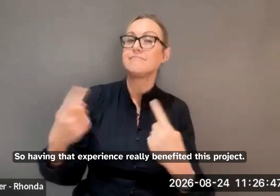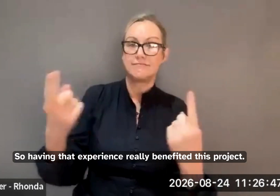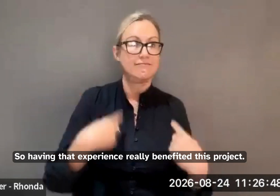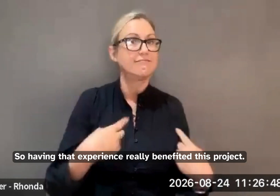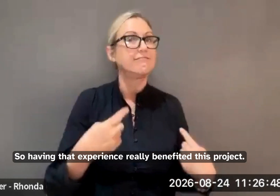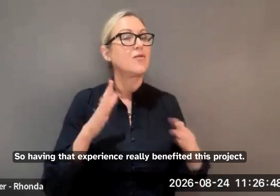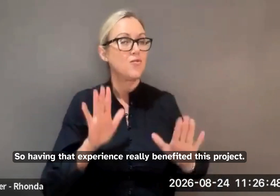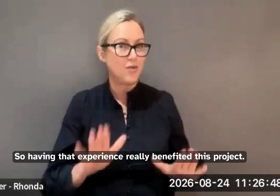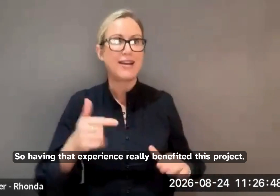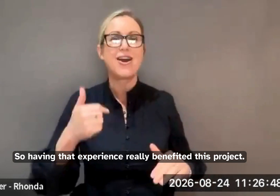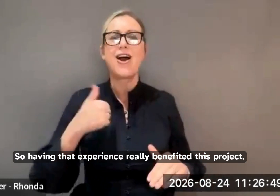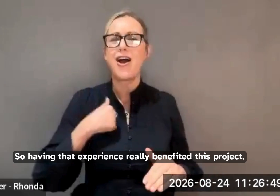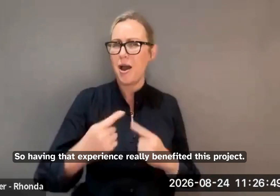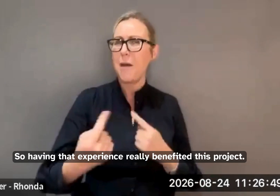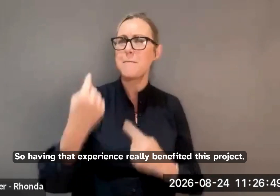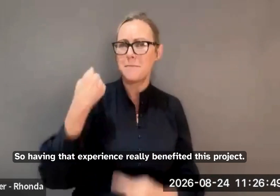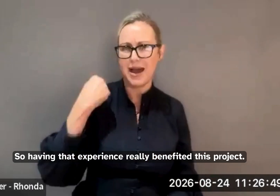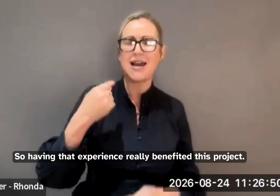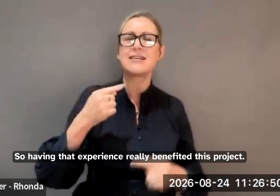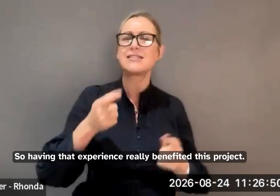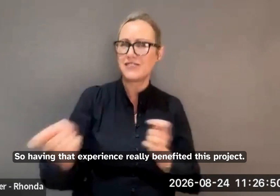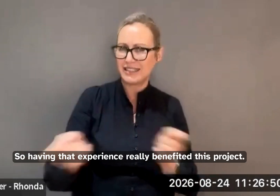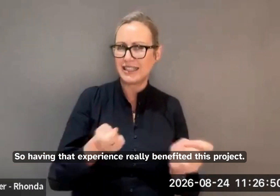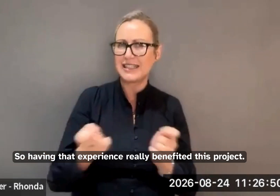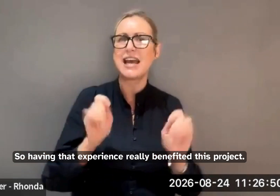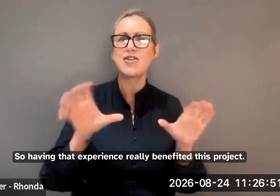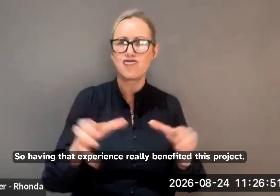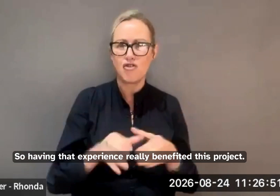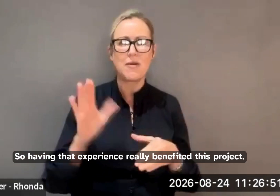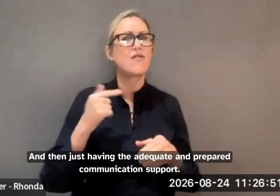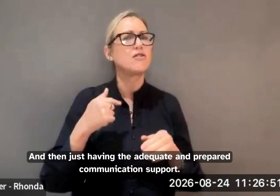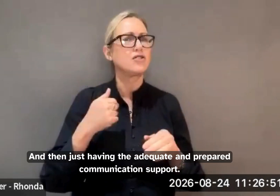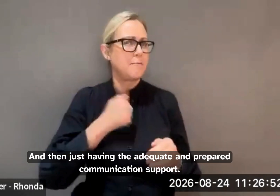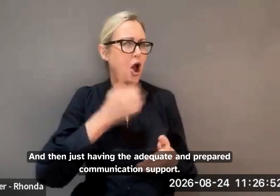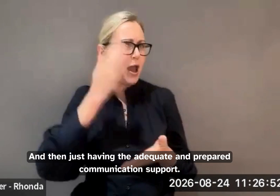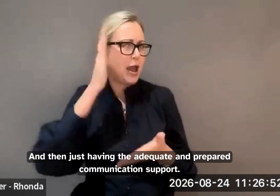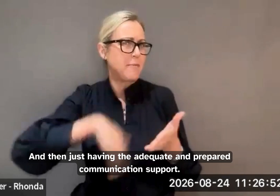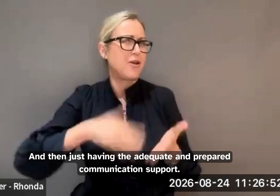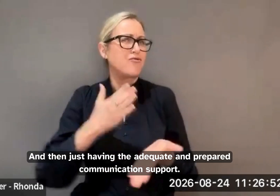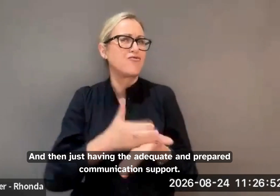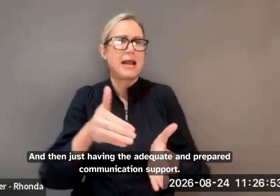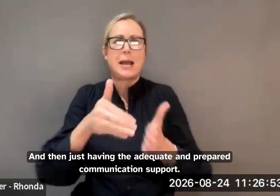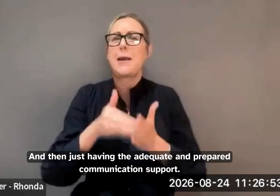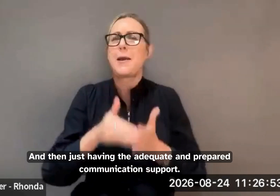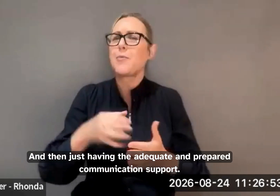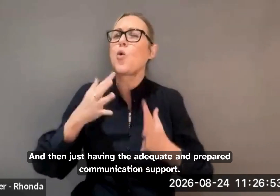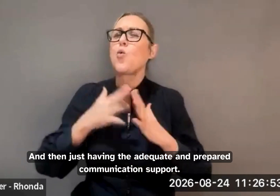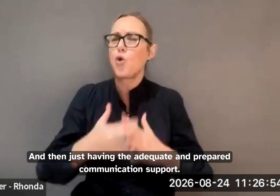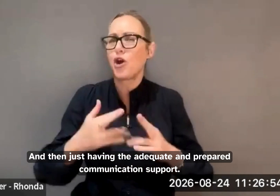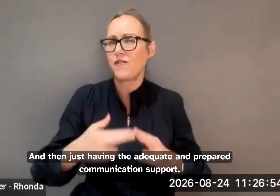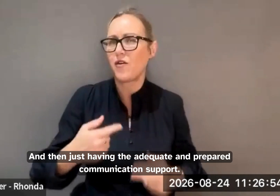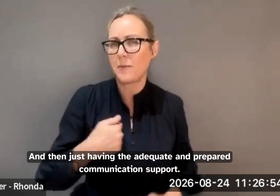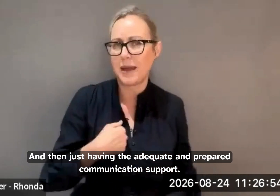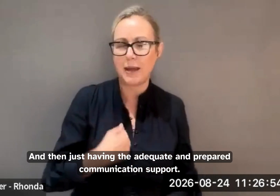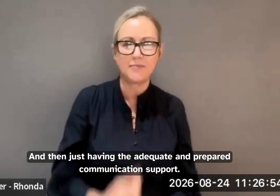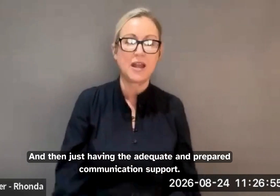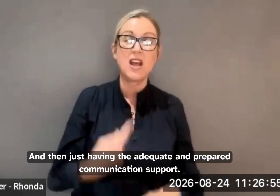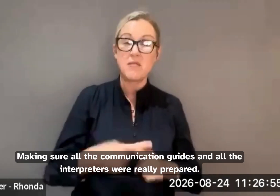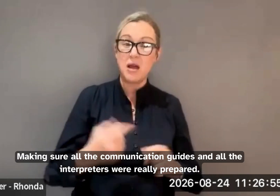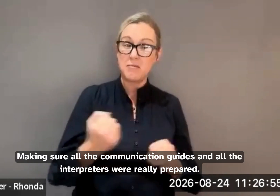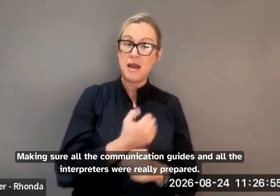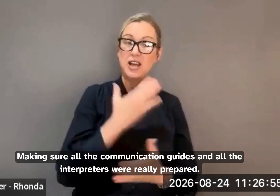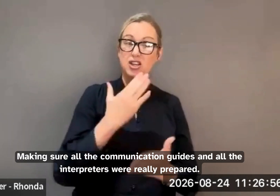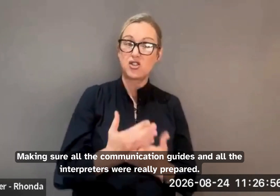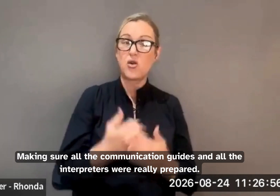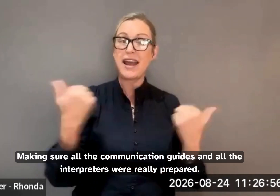having that experience really benefited this project. And then just having the adequate and prepared communication